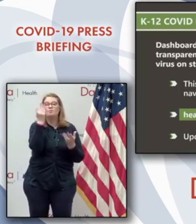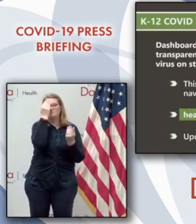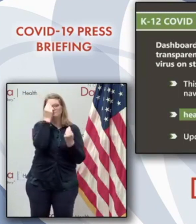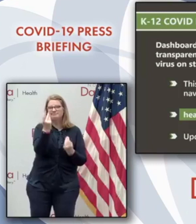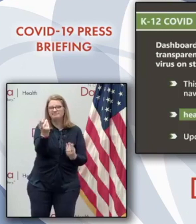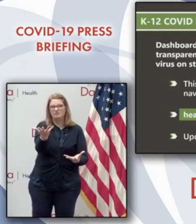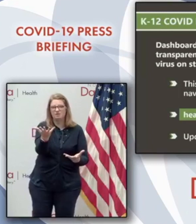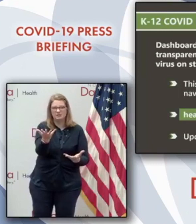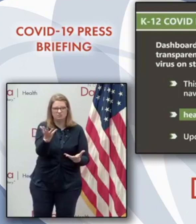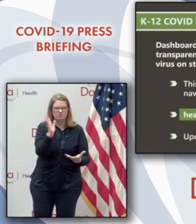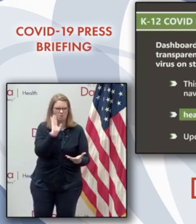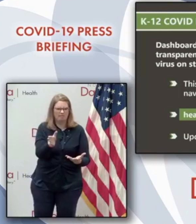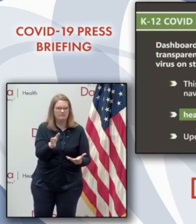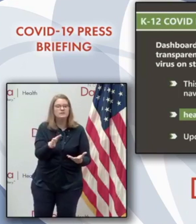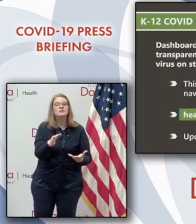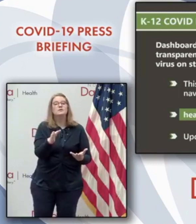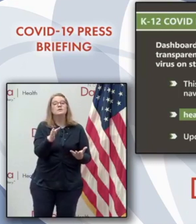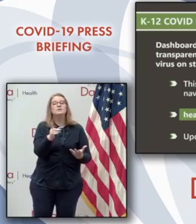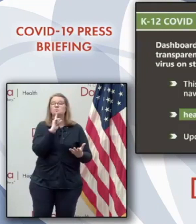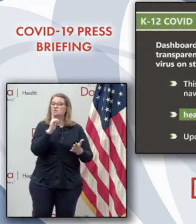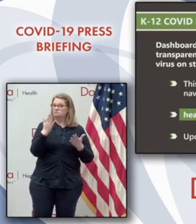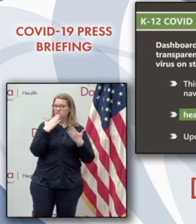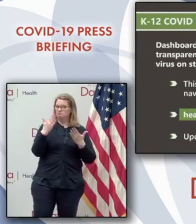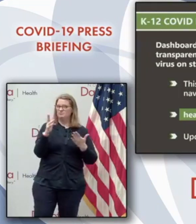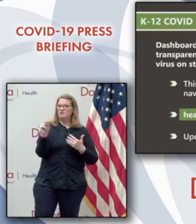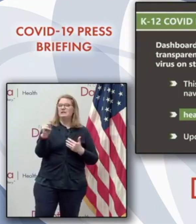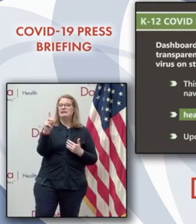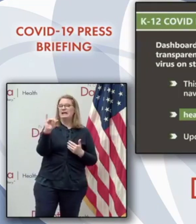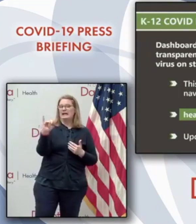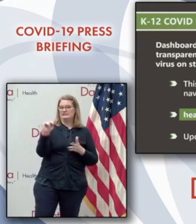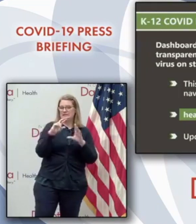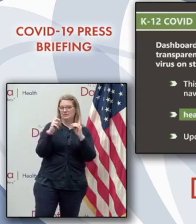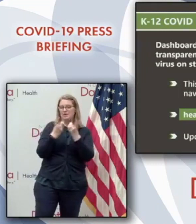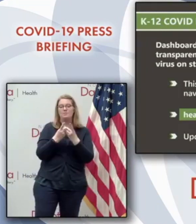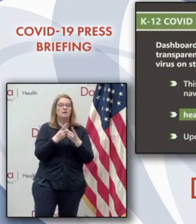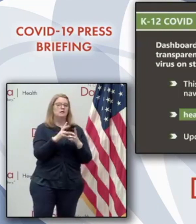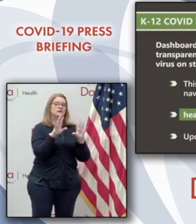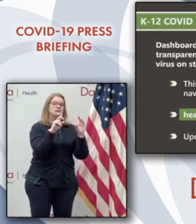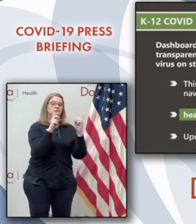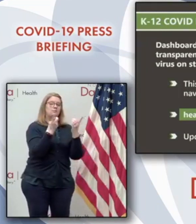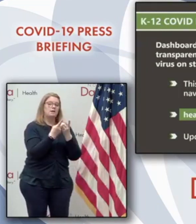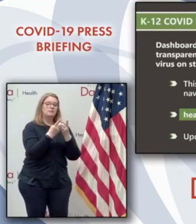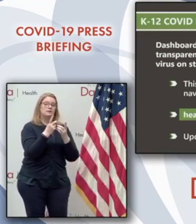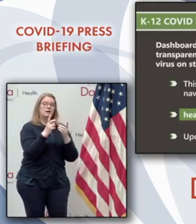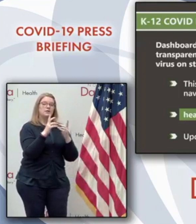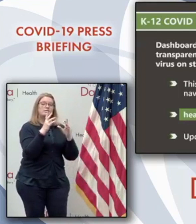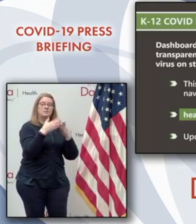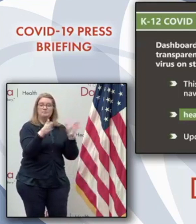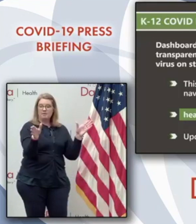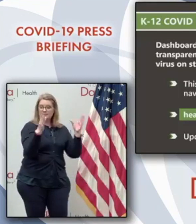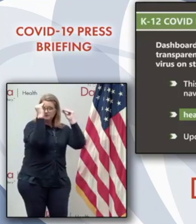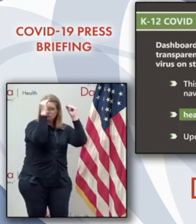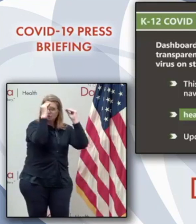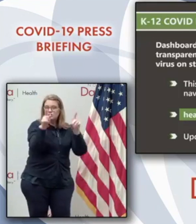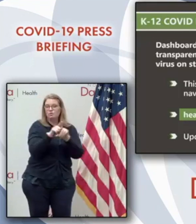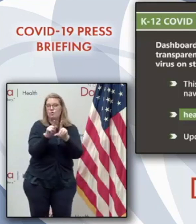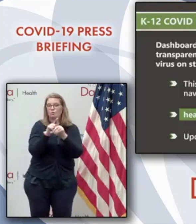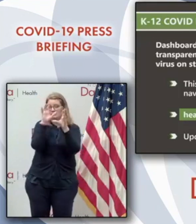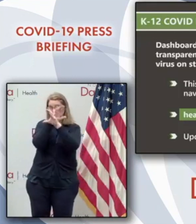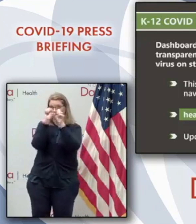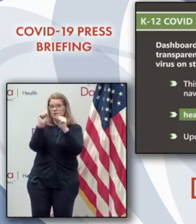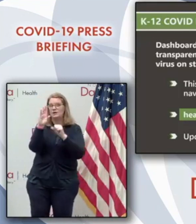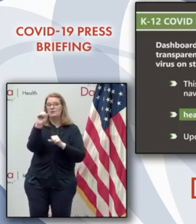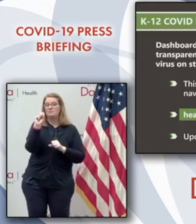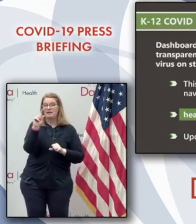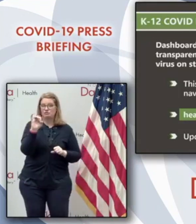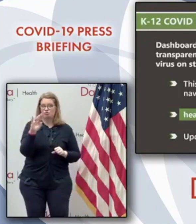grateful again to the NDIT department, the Department of Public Instruction, and especially to Superintendent Baszler for her